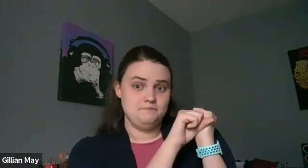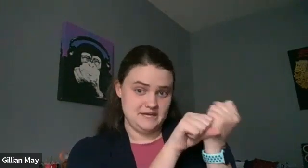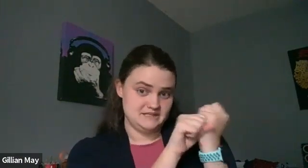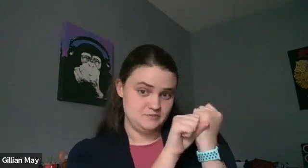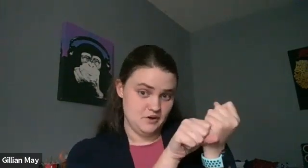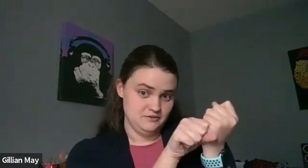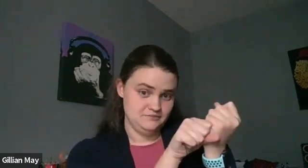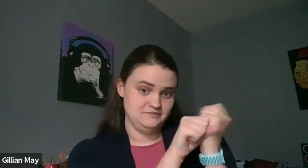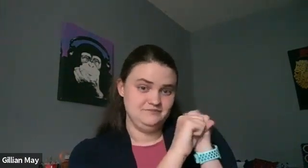Baseball.